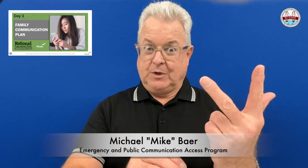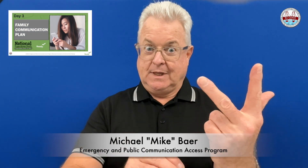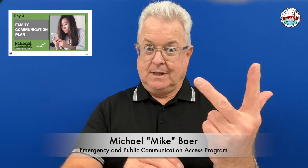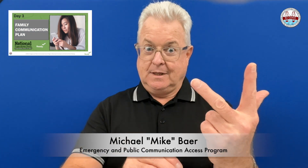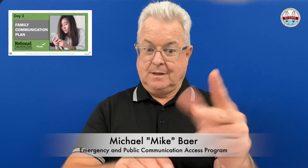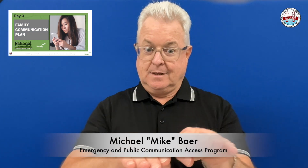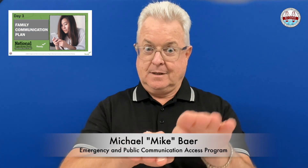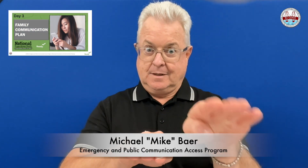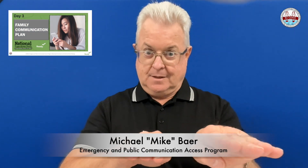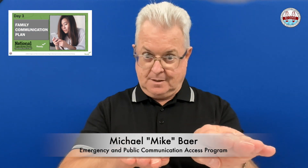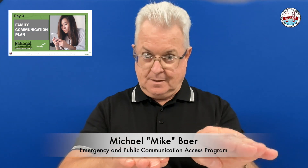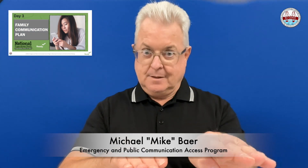Step number 3.